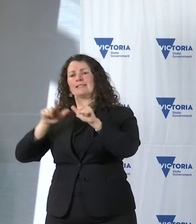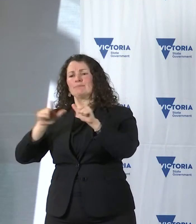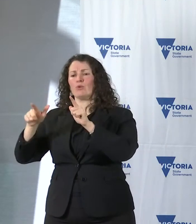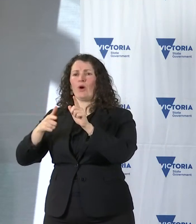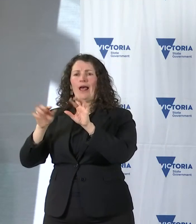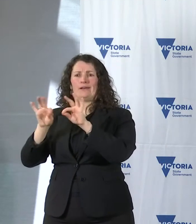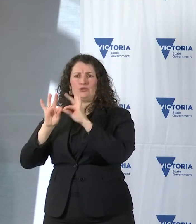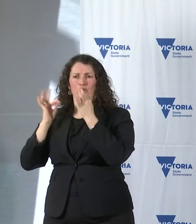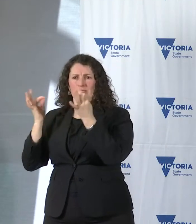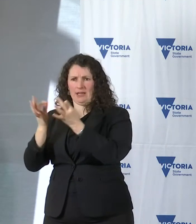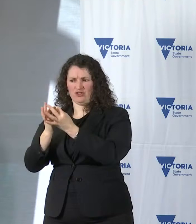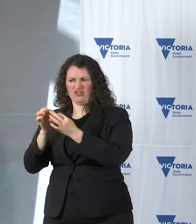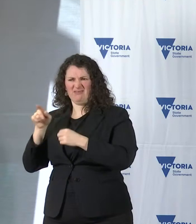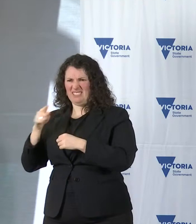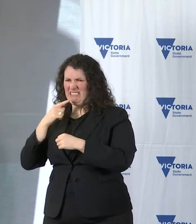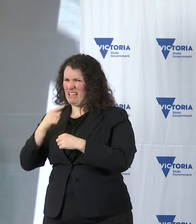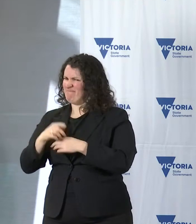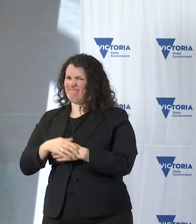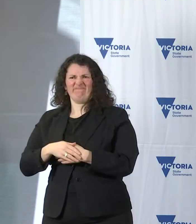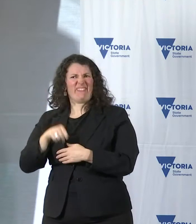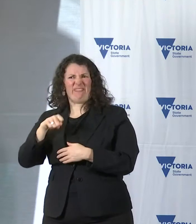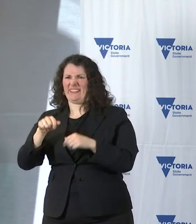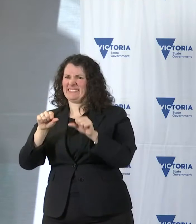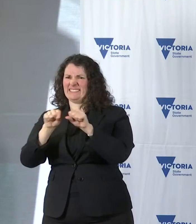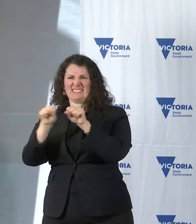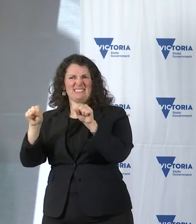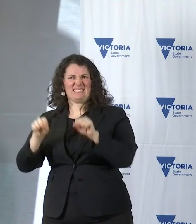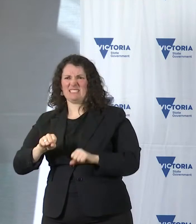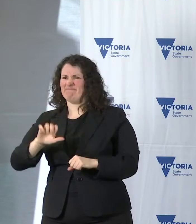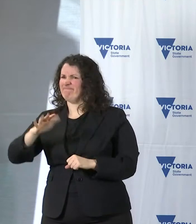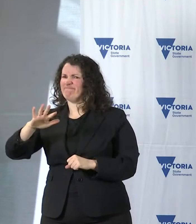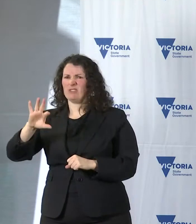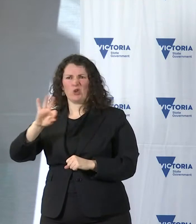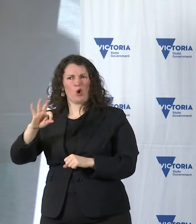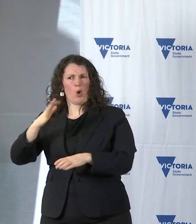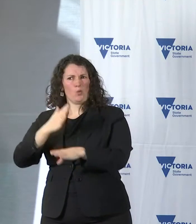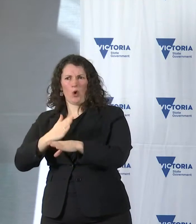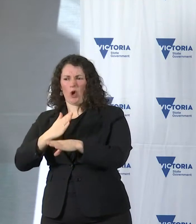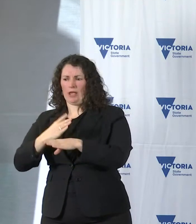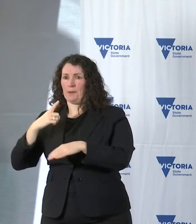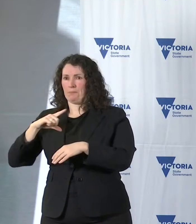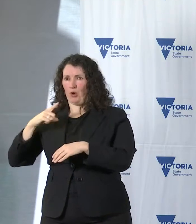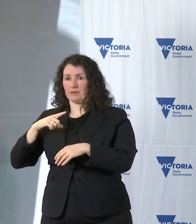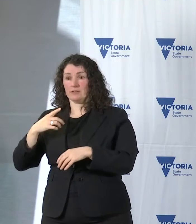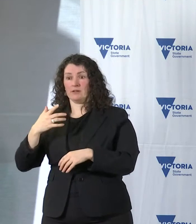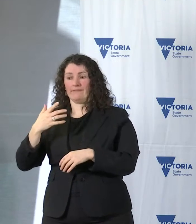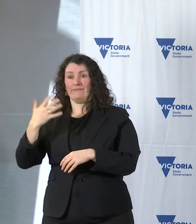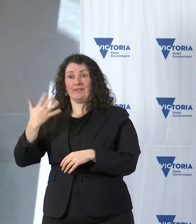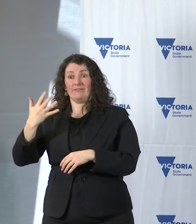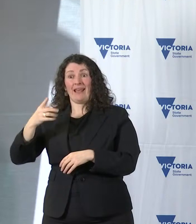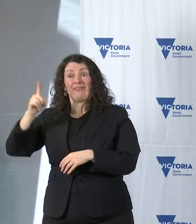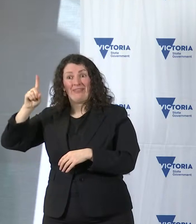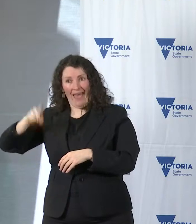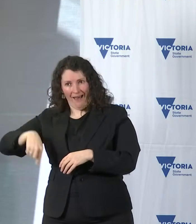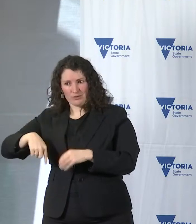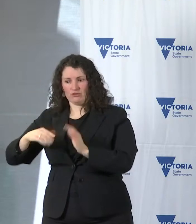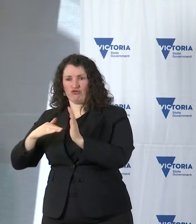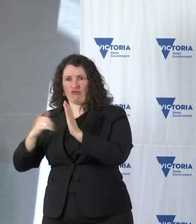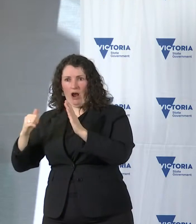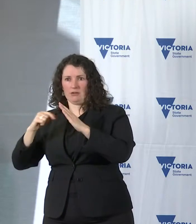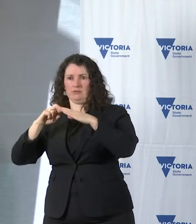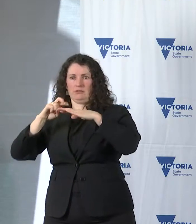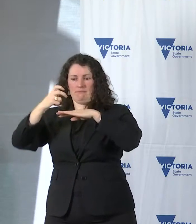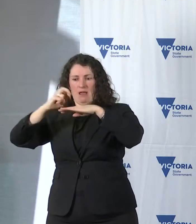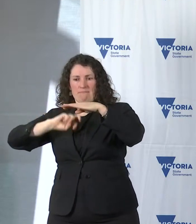15,000 crossing that border. So how much? That's right, 15,000 crossing the border with more than 9,000 permits. So